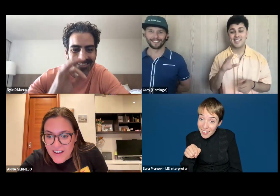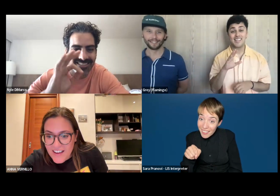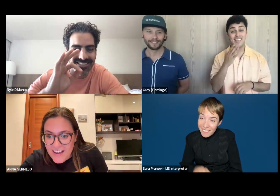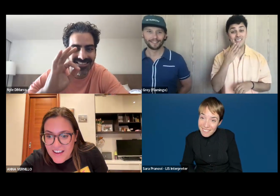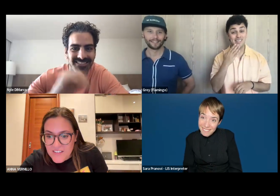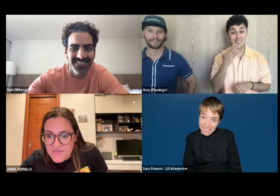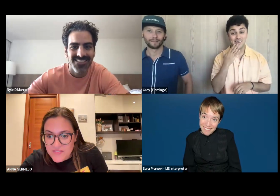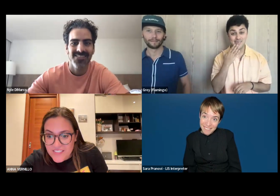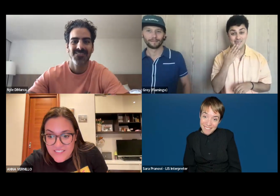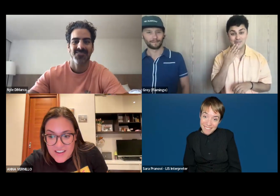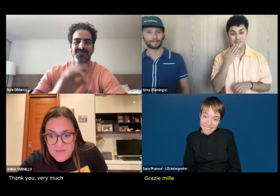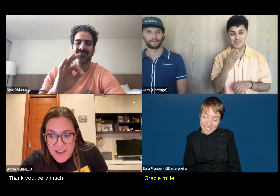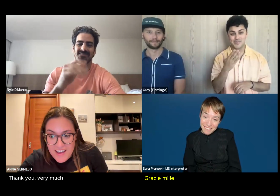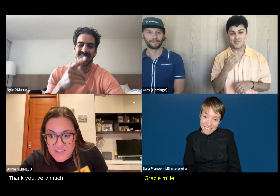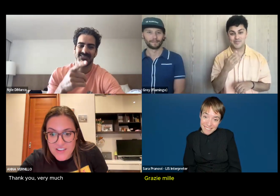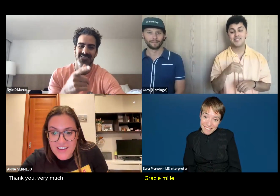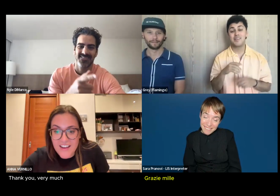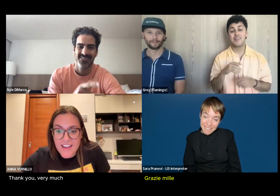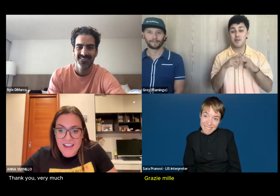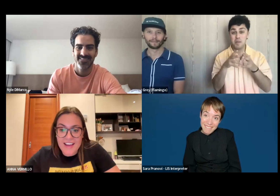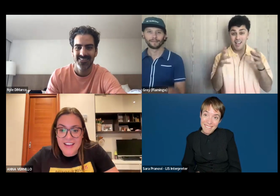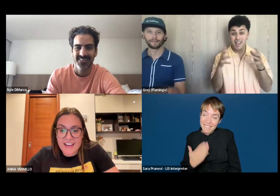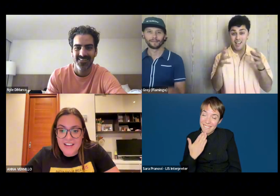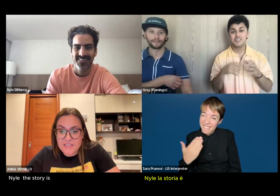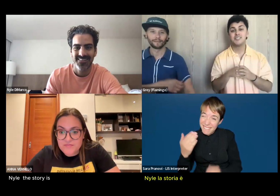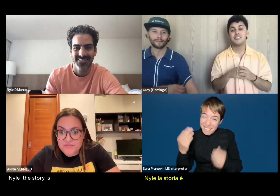Thank you very much,